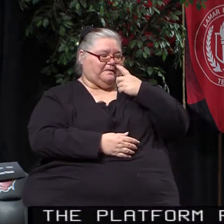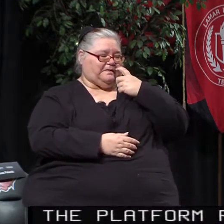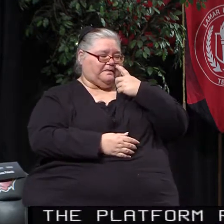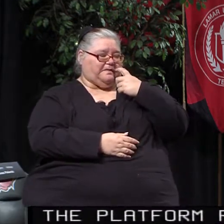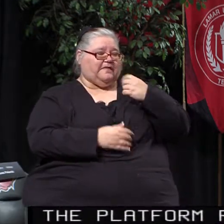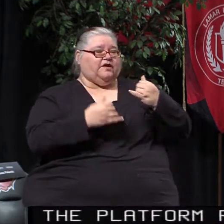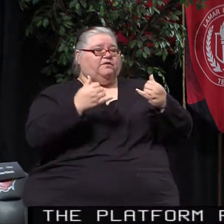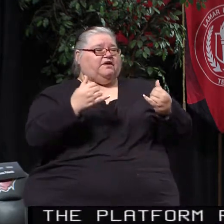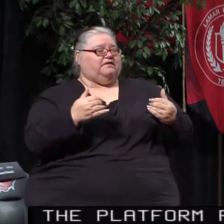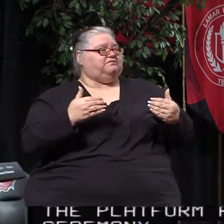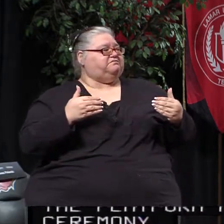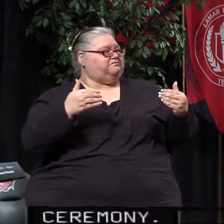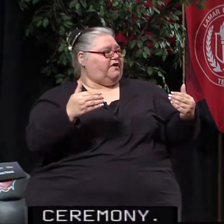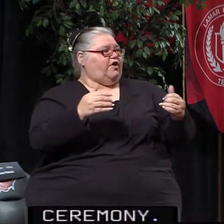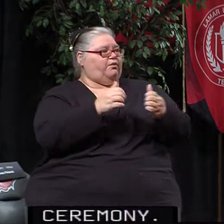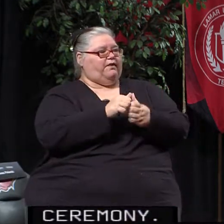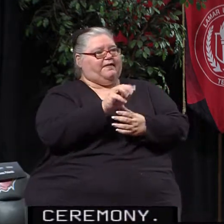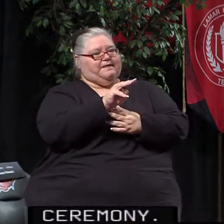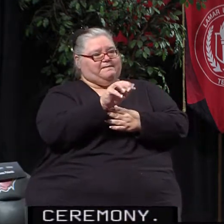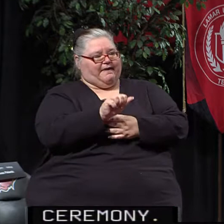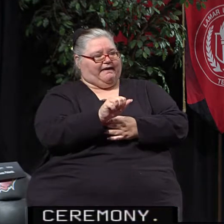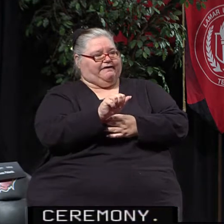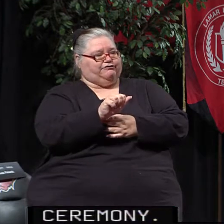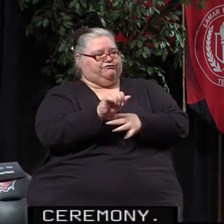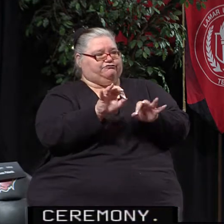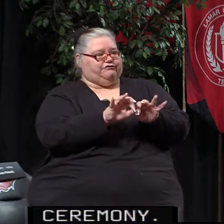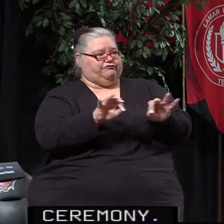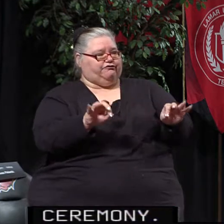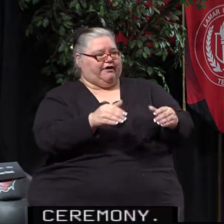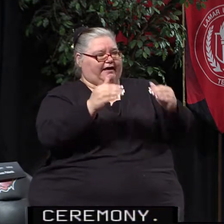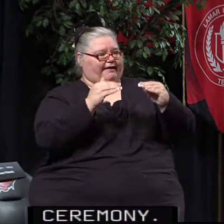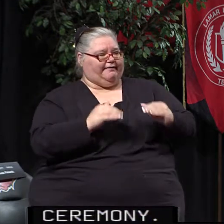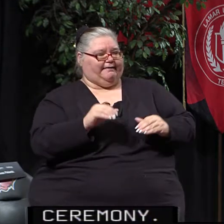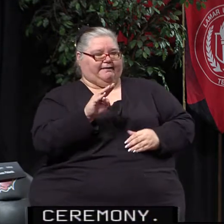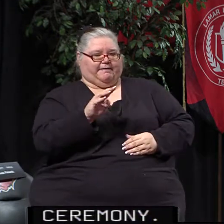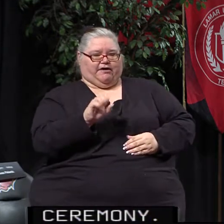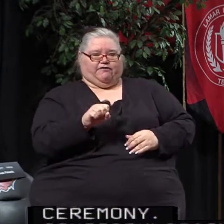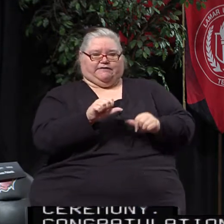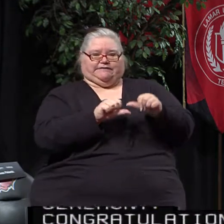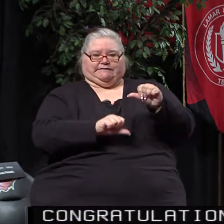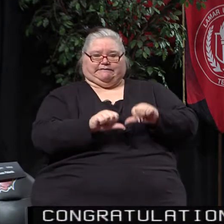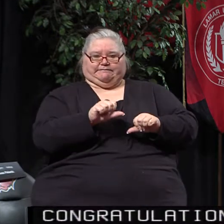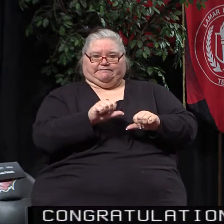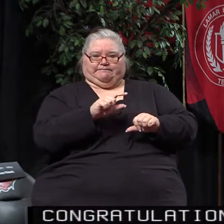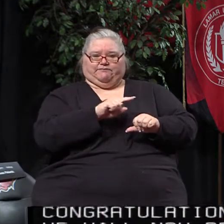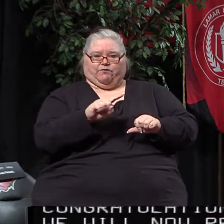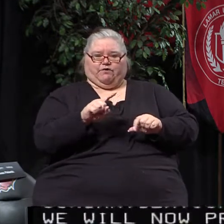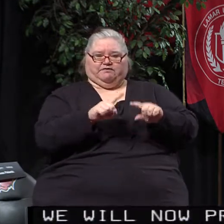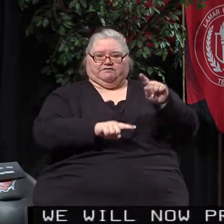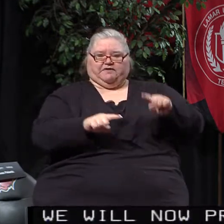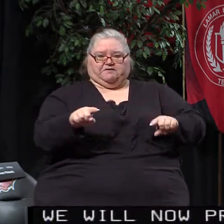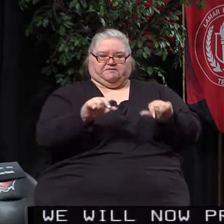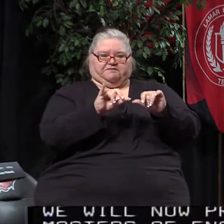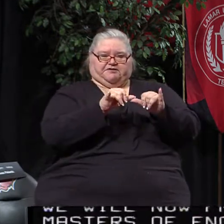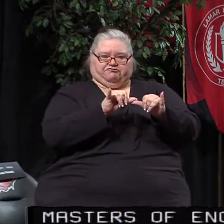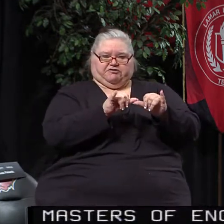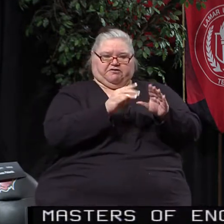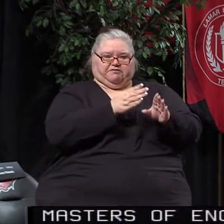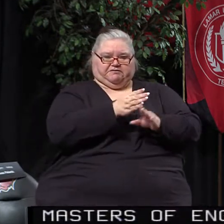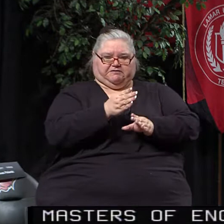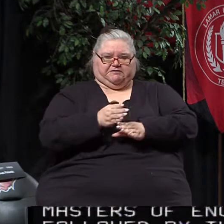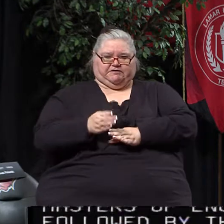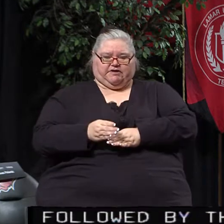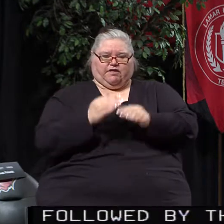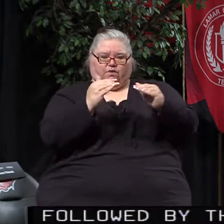We will now proceed with the Master's of Engineering degrees, followed by the Bachelor of Science degrees in the various engineering disciplines in the